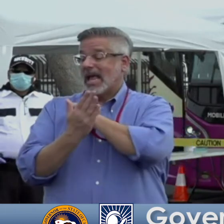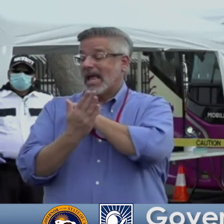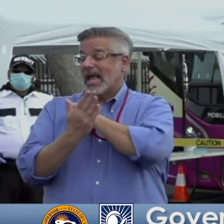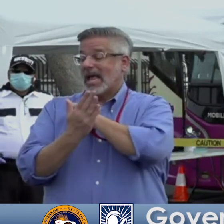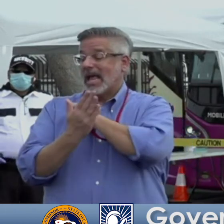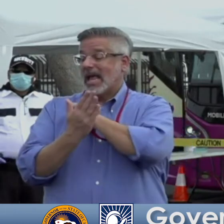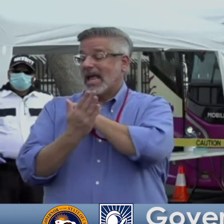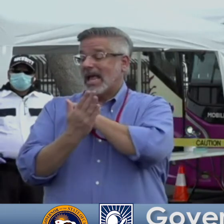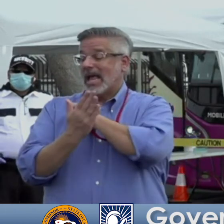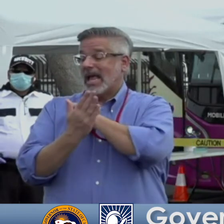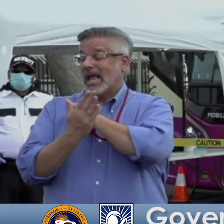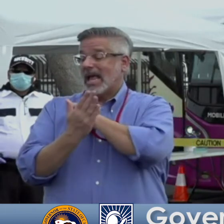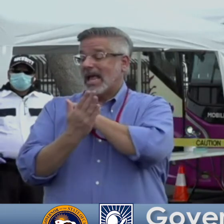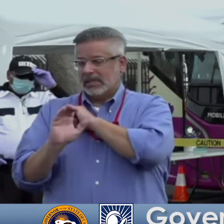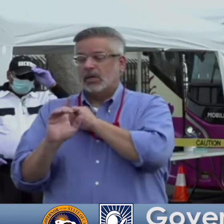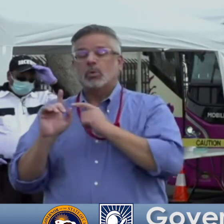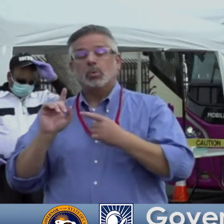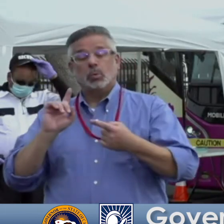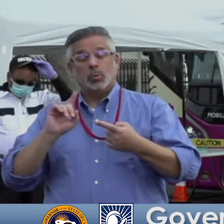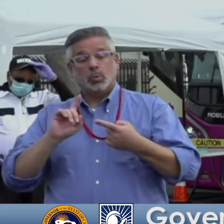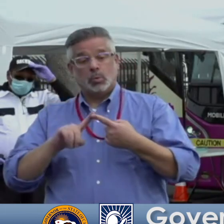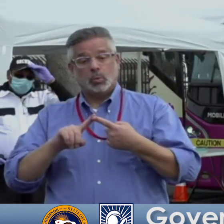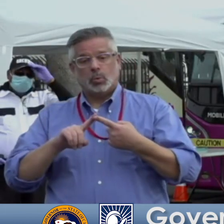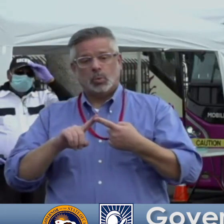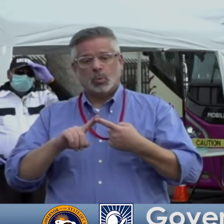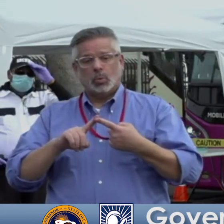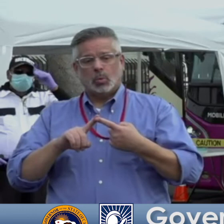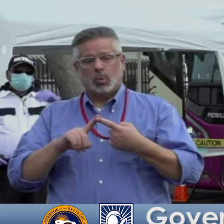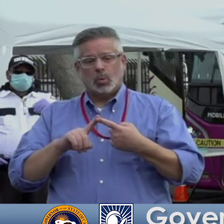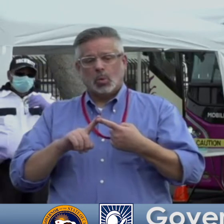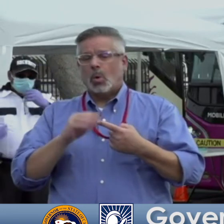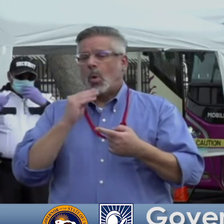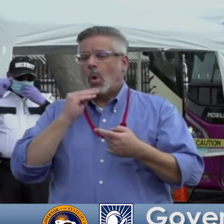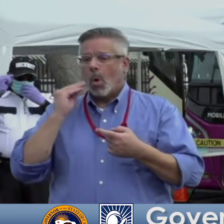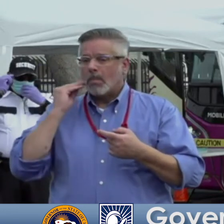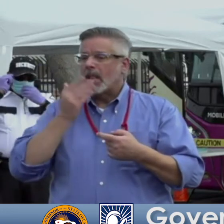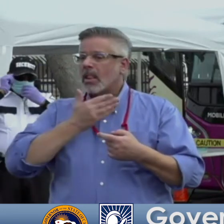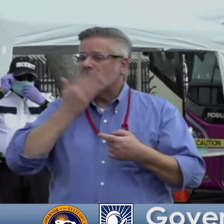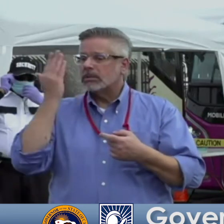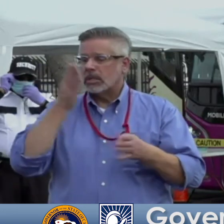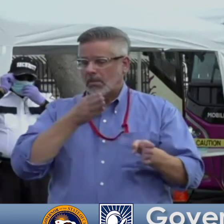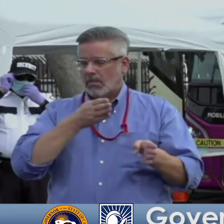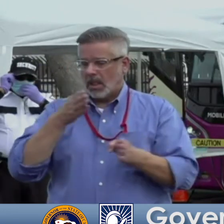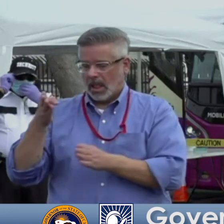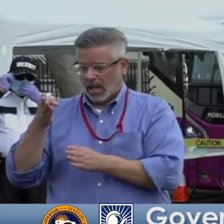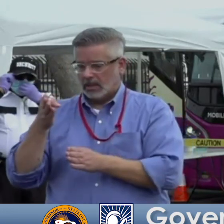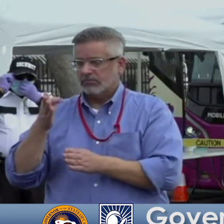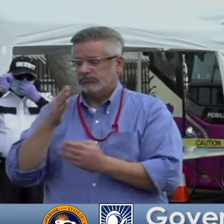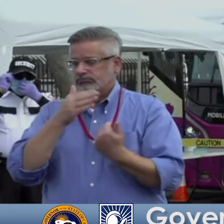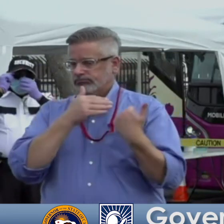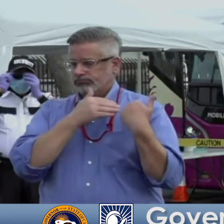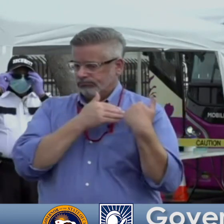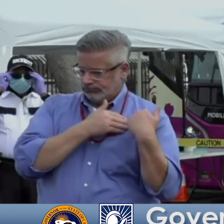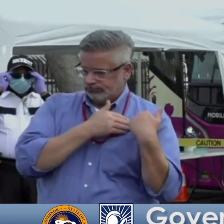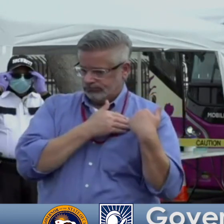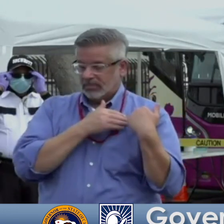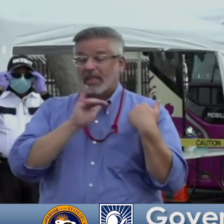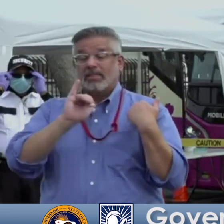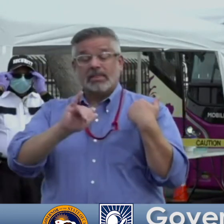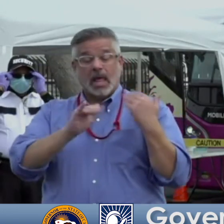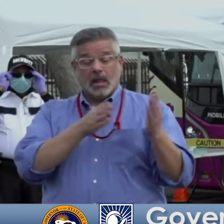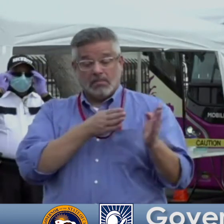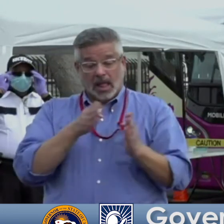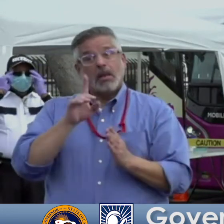refer to as CACs, to put out homeless accountability plans. Those plans need to be submitted to the state